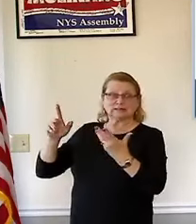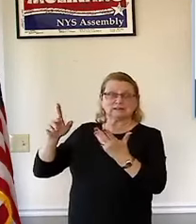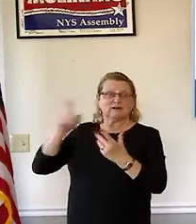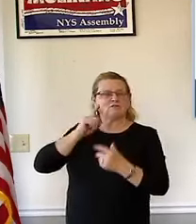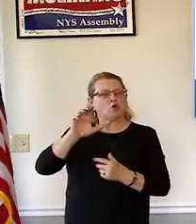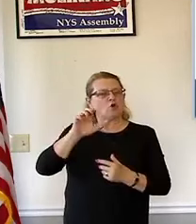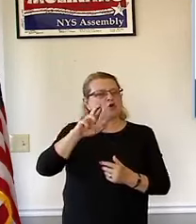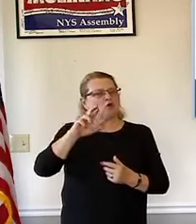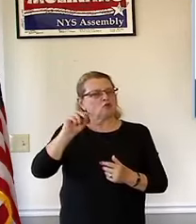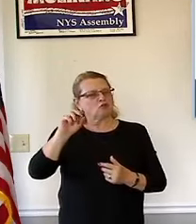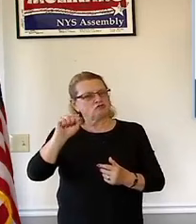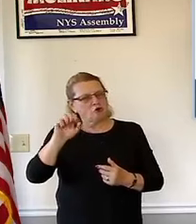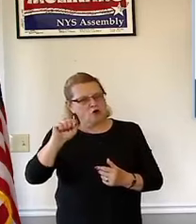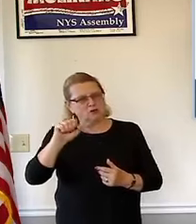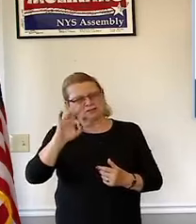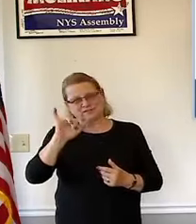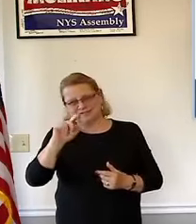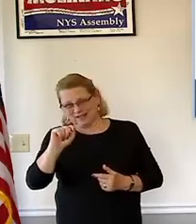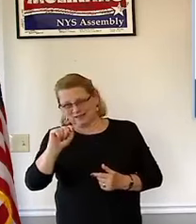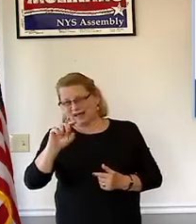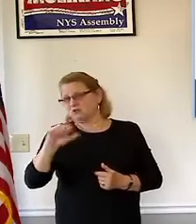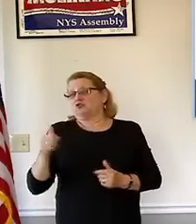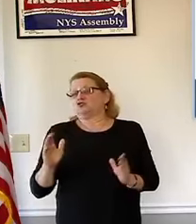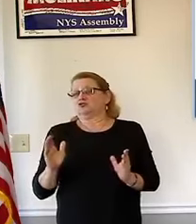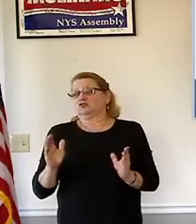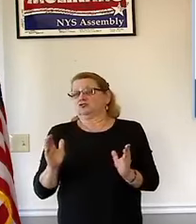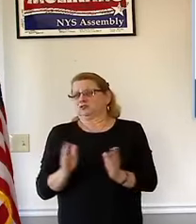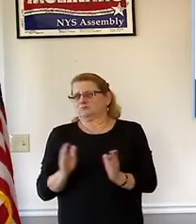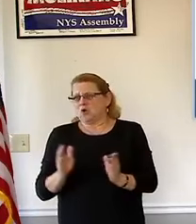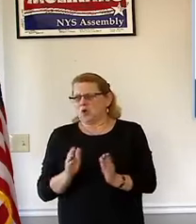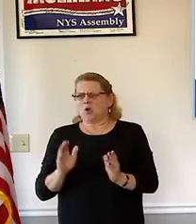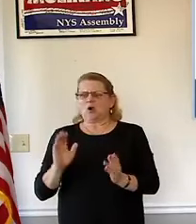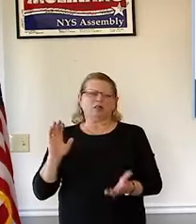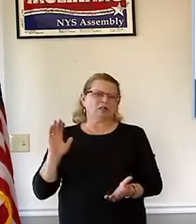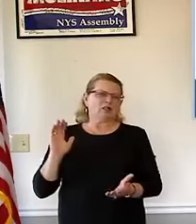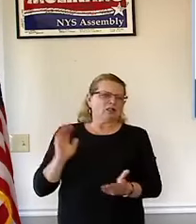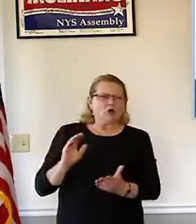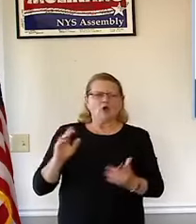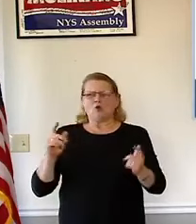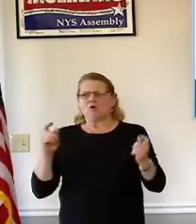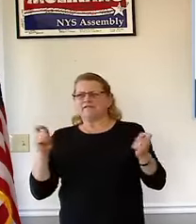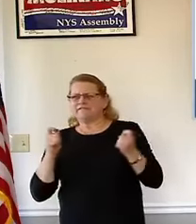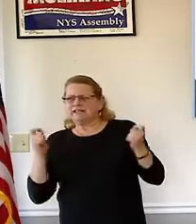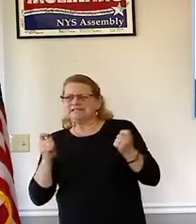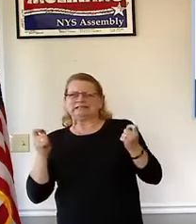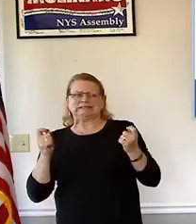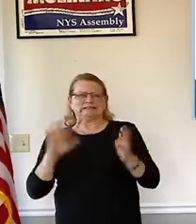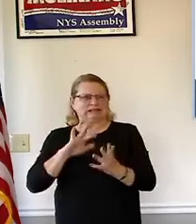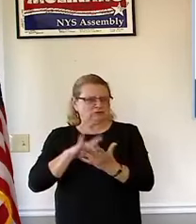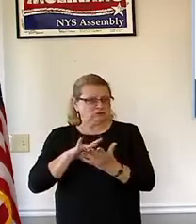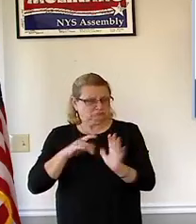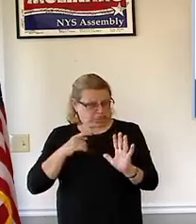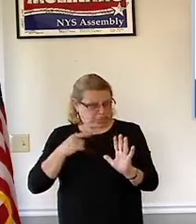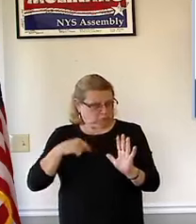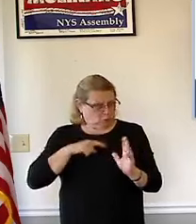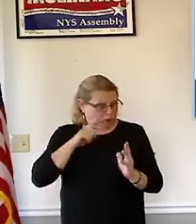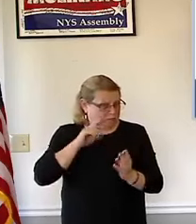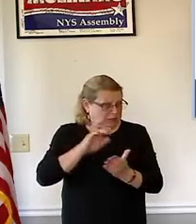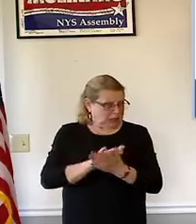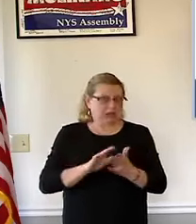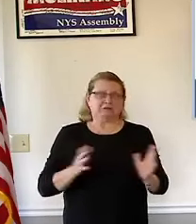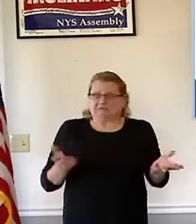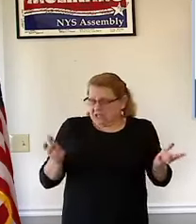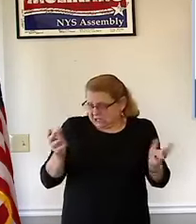CrossFits and the a number of the other small boutique fitness centers, who we believe can